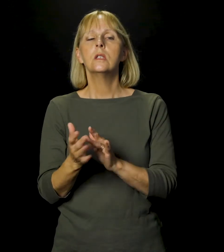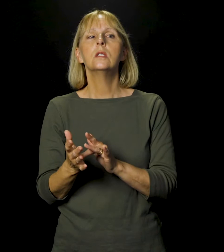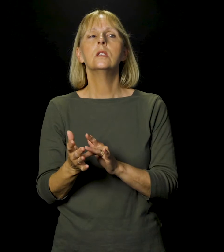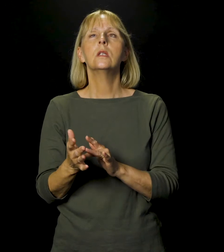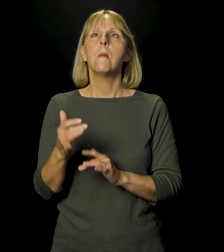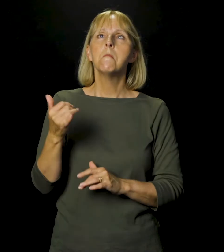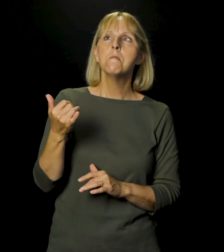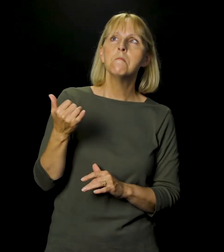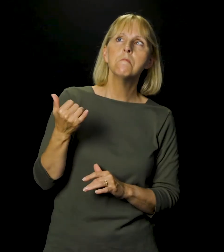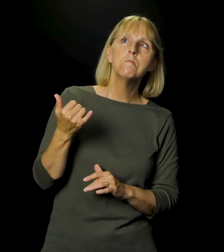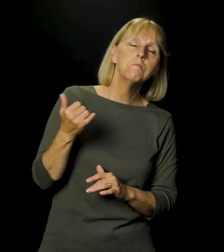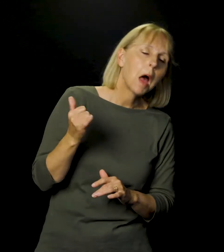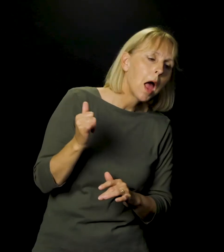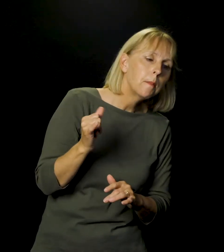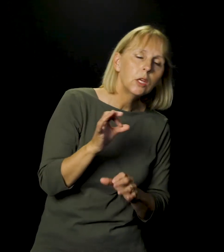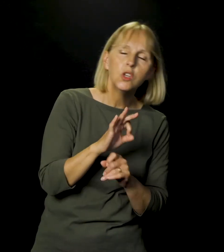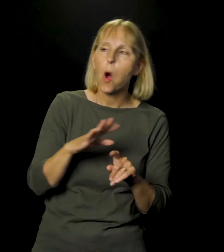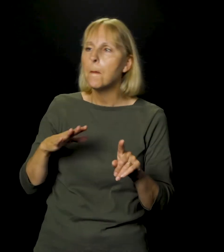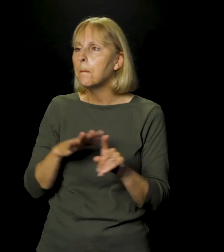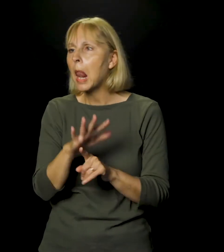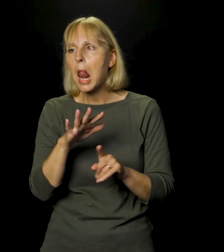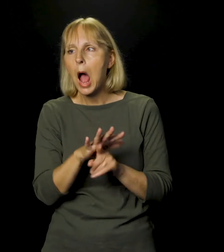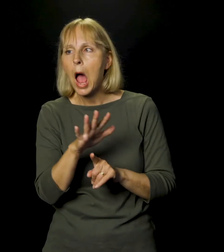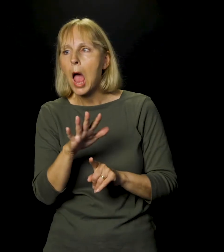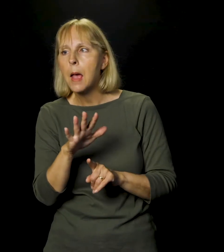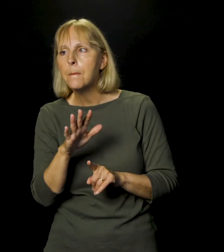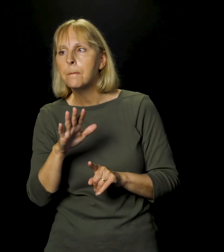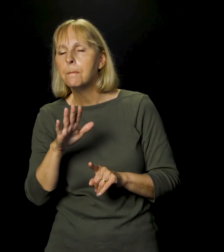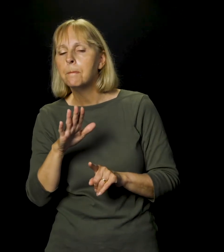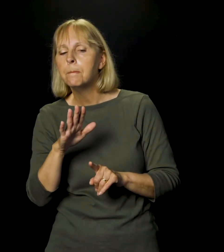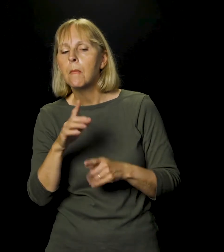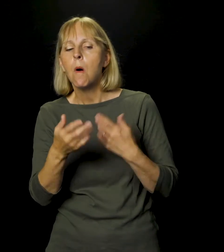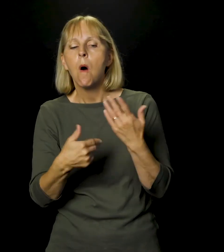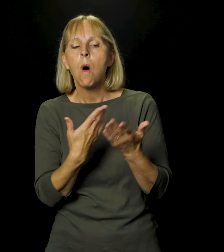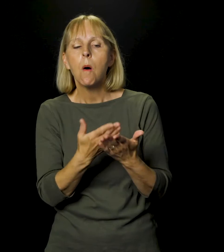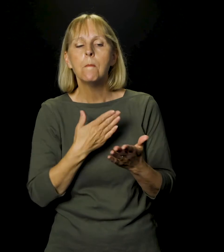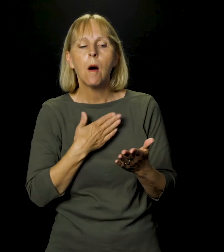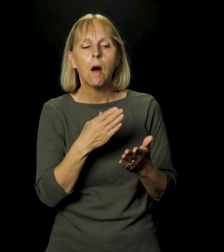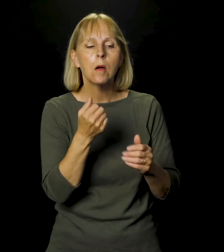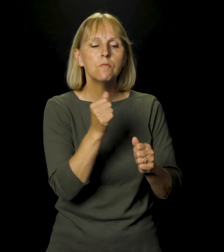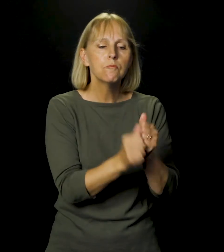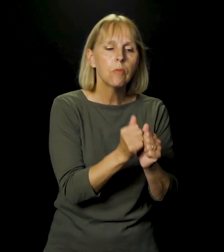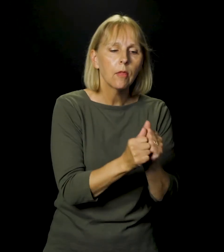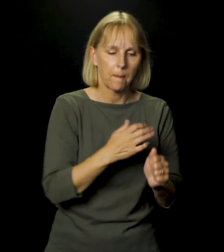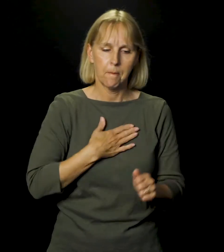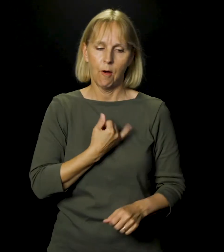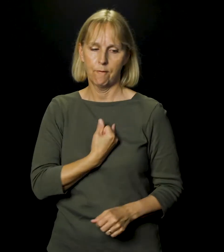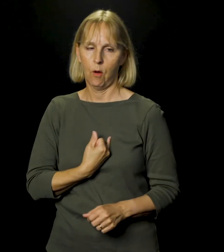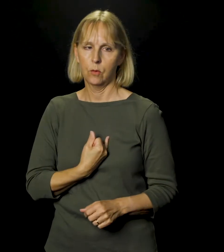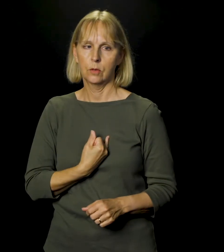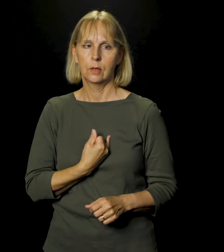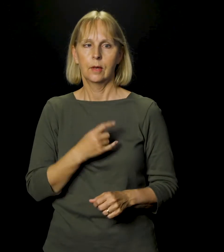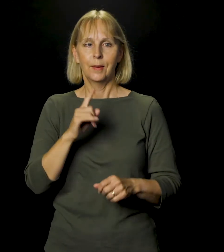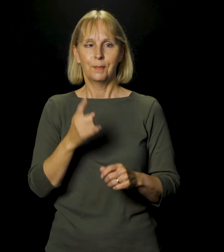Jesus probably wouldn't blame what he did on his younger brothers. But as anyone who with a name starting